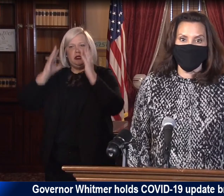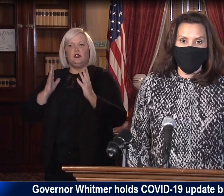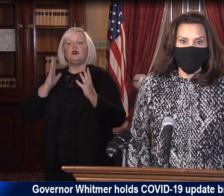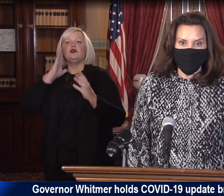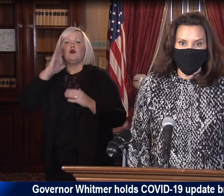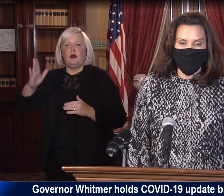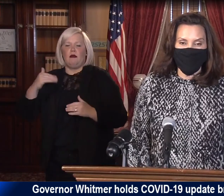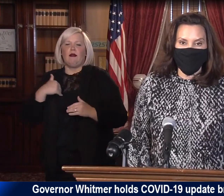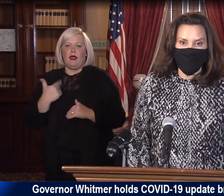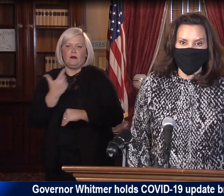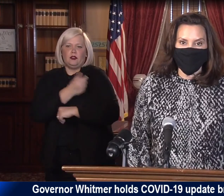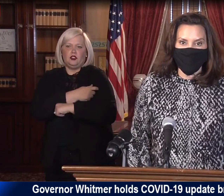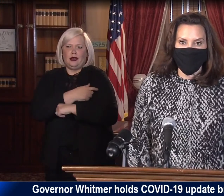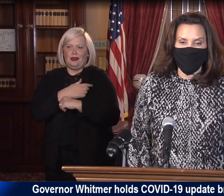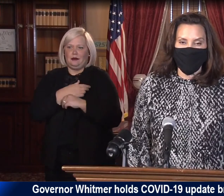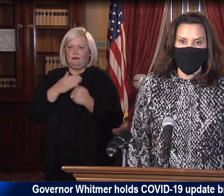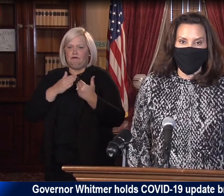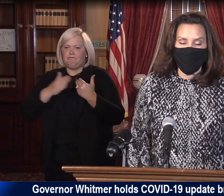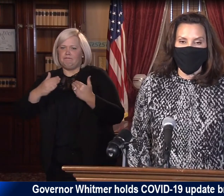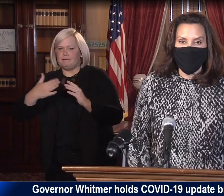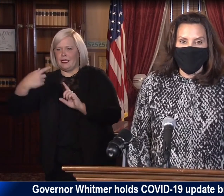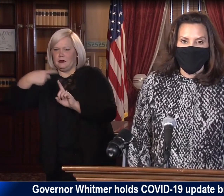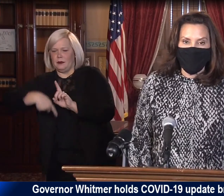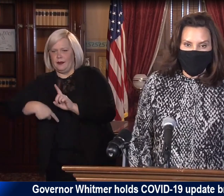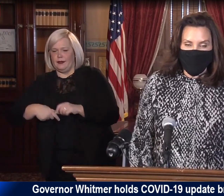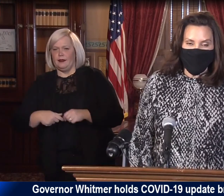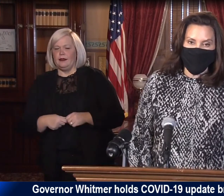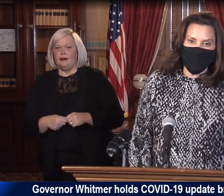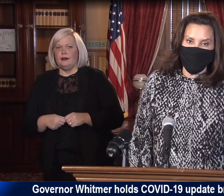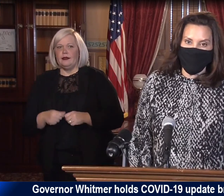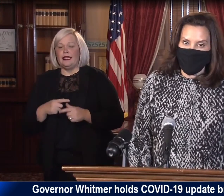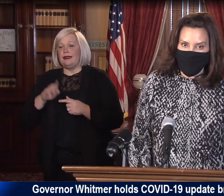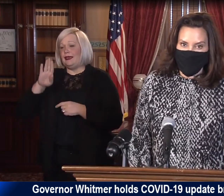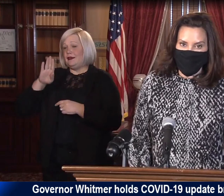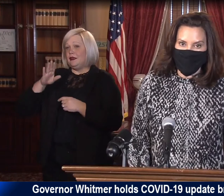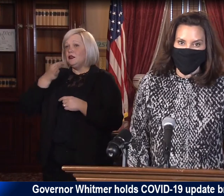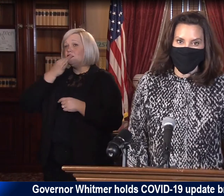in the next month or so, and that's our great hope. And the